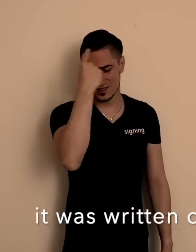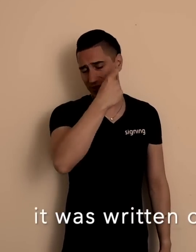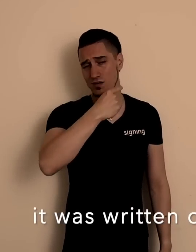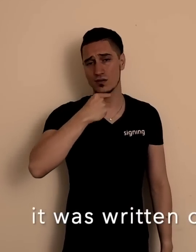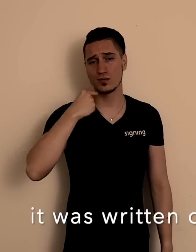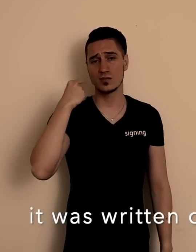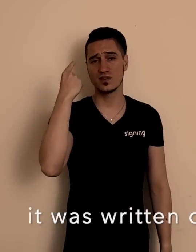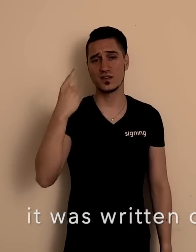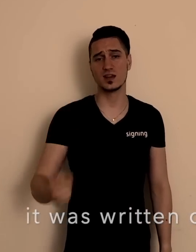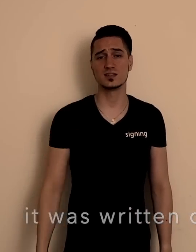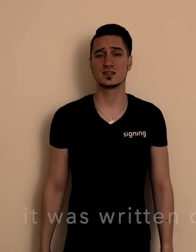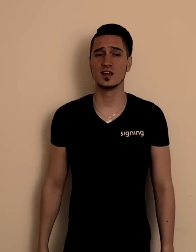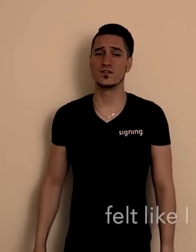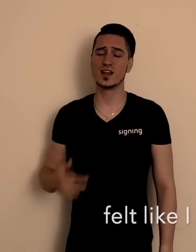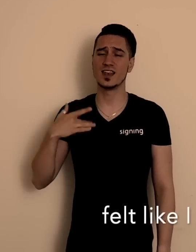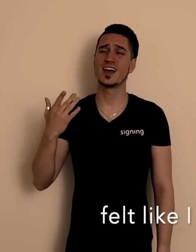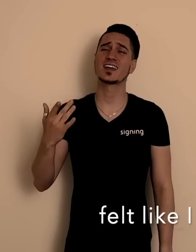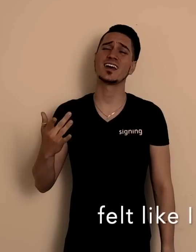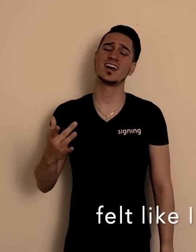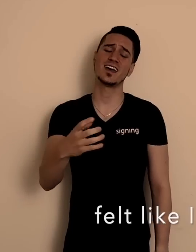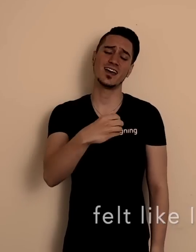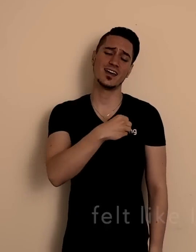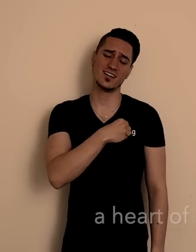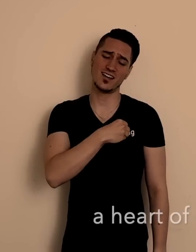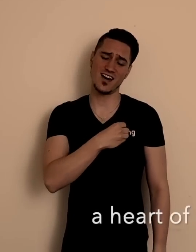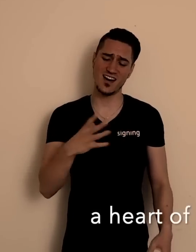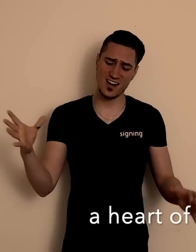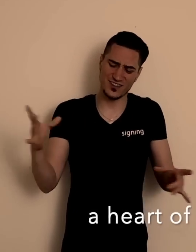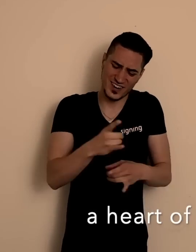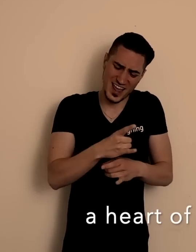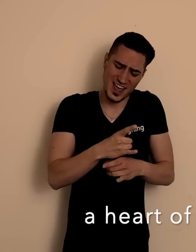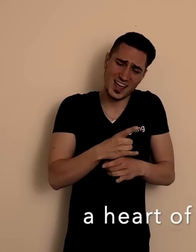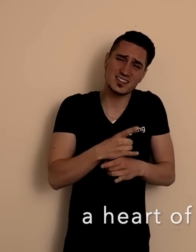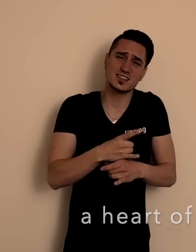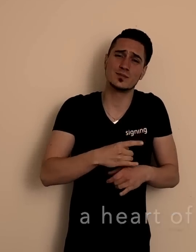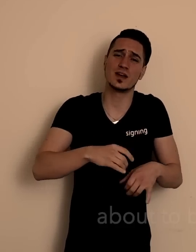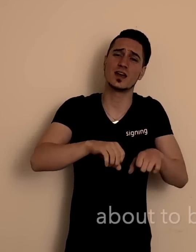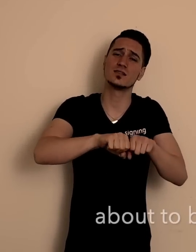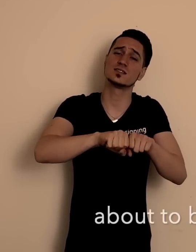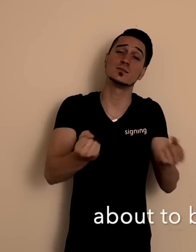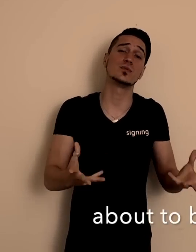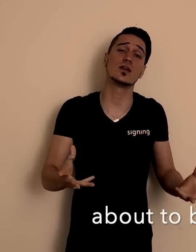on my face Felt like I had a heart of glass about to break